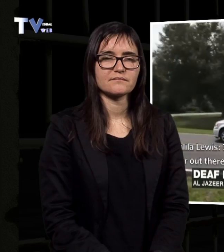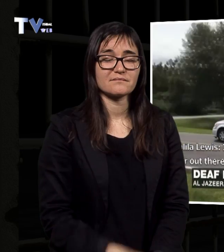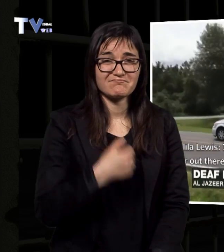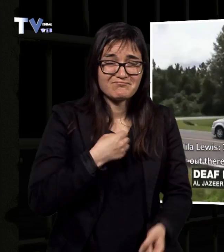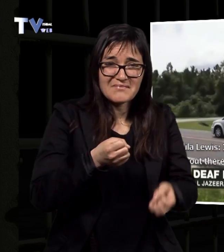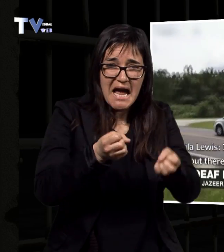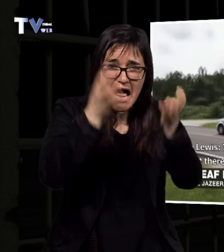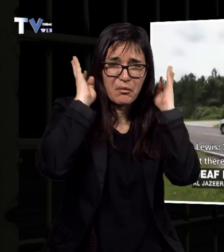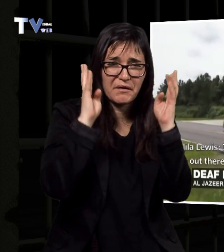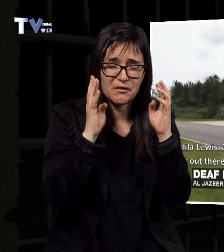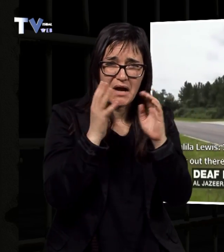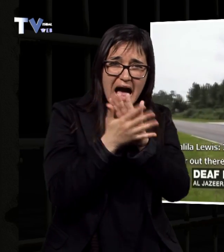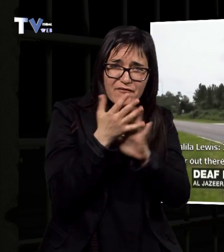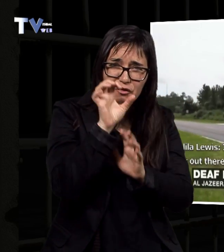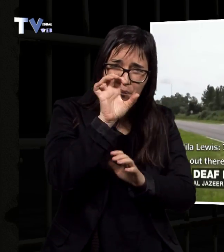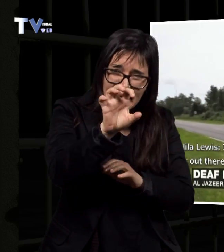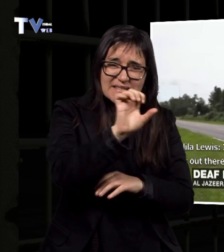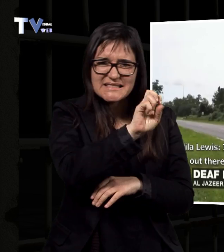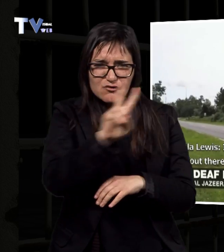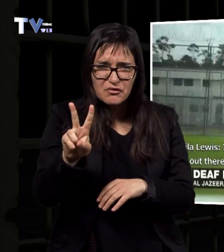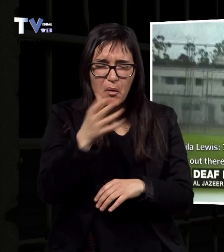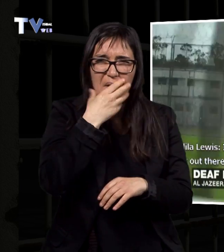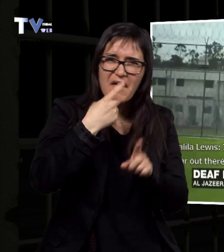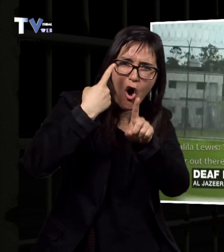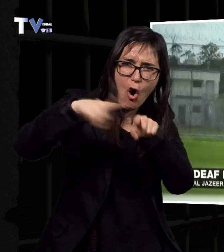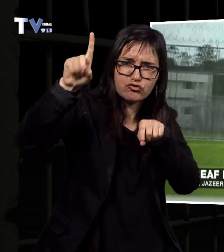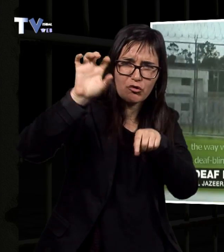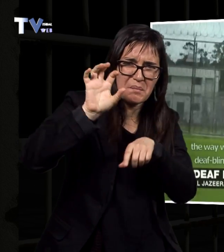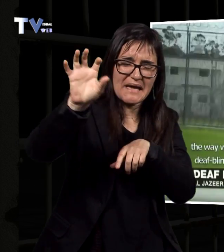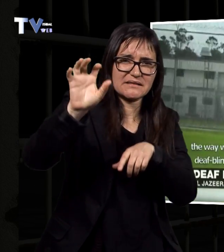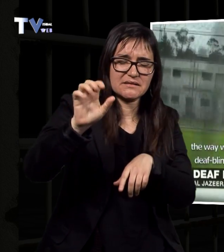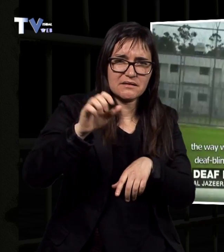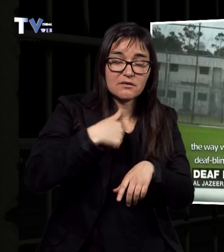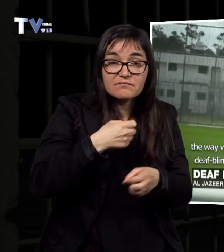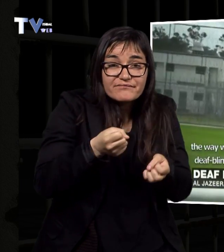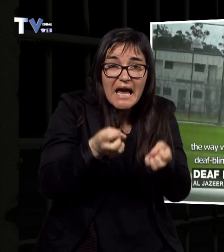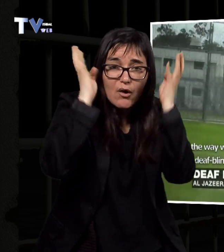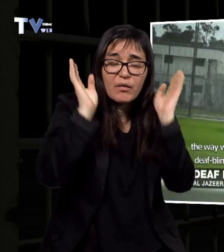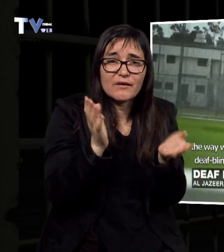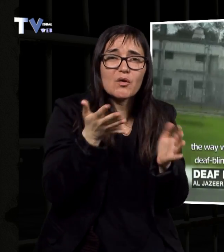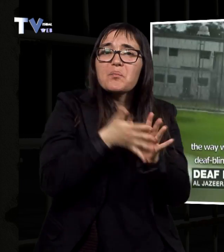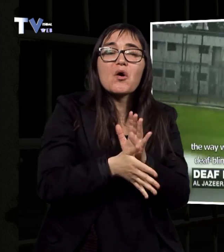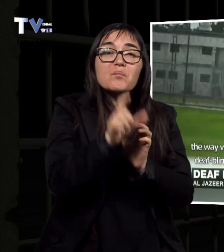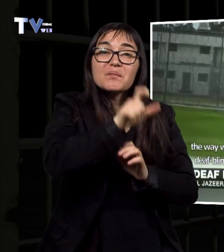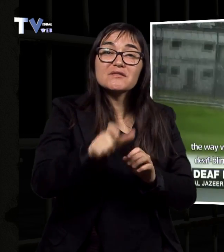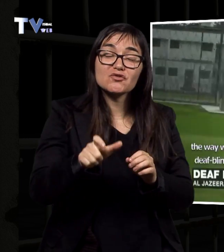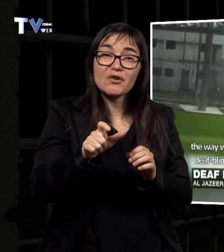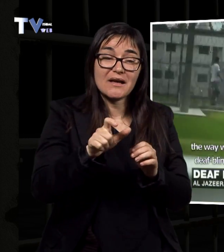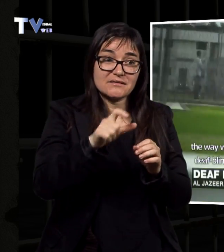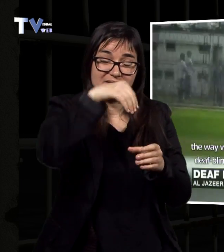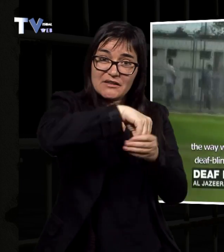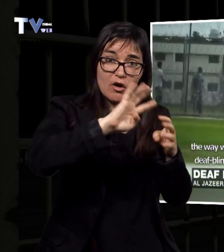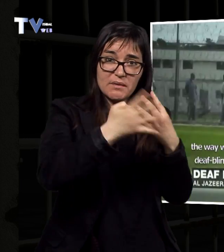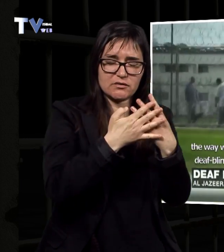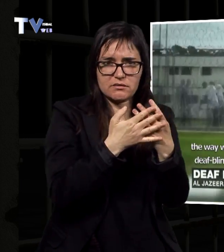It's laughable because it seems so completely far out there, far-fetched, that we could be treating people the way we treat people in prisons,